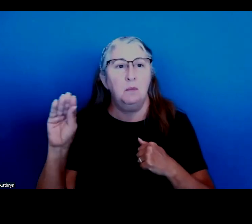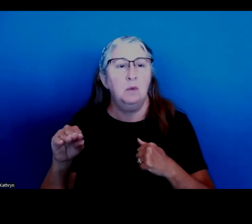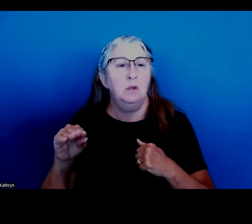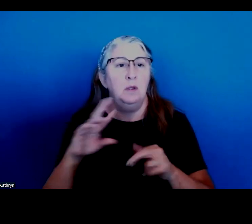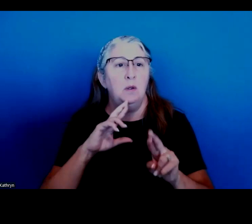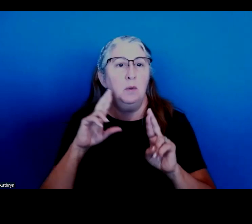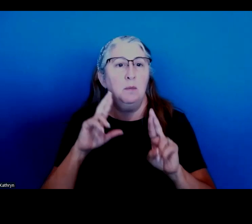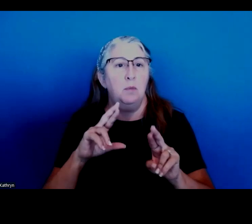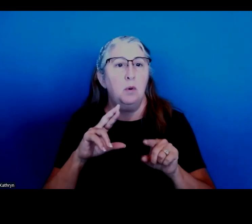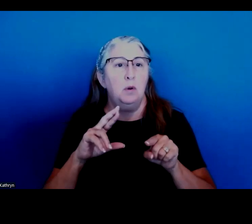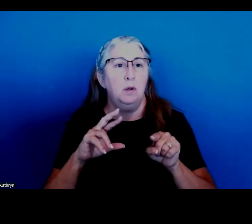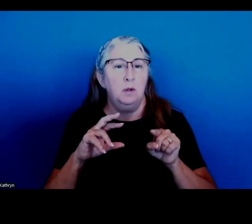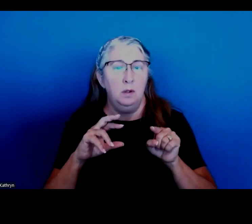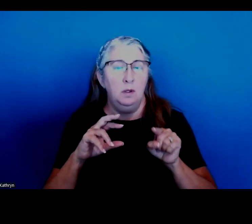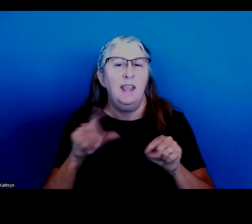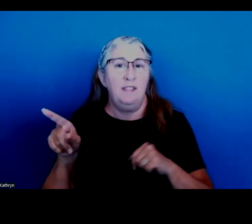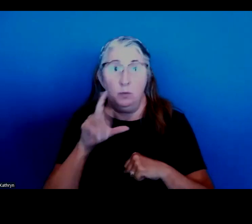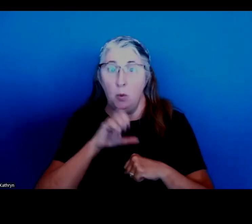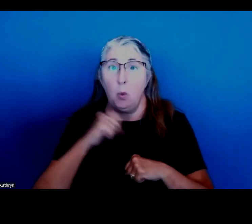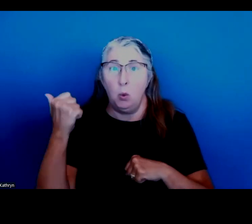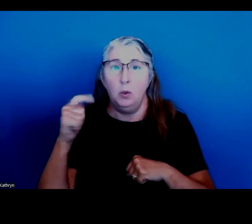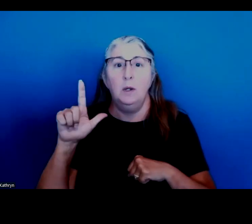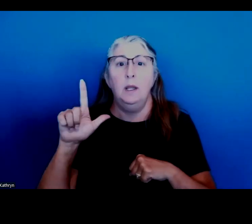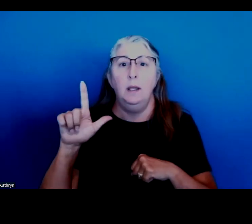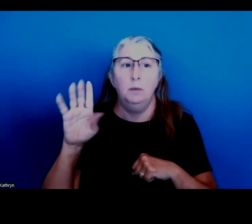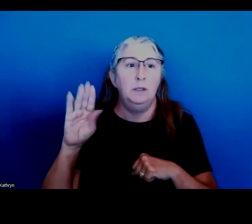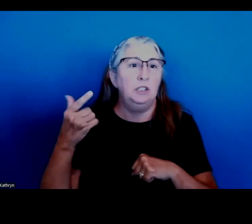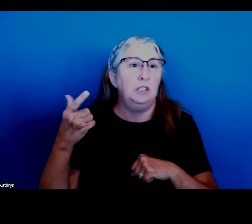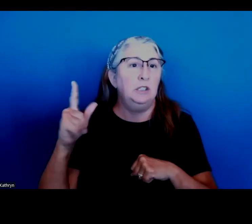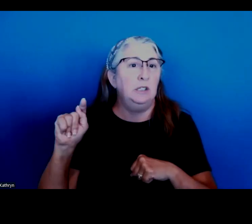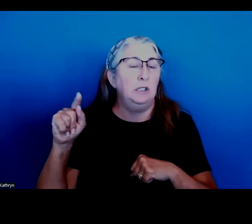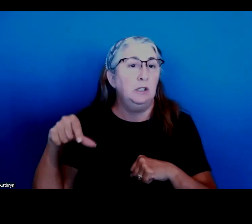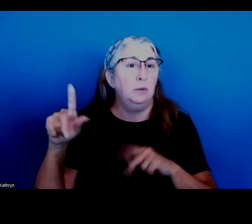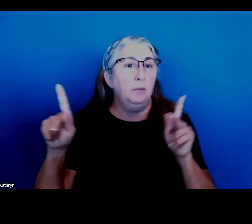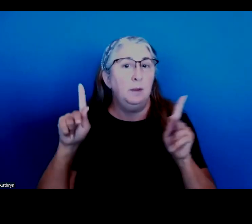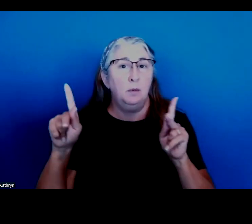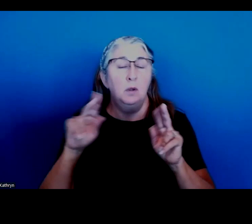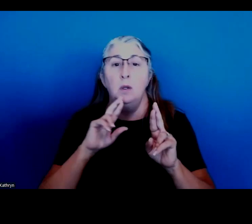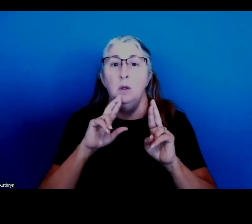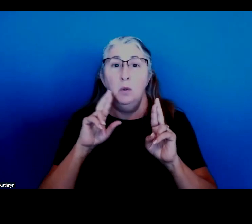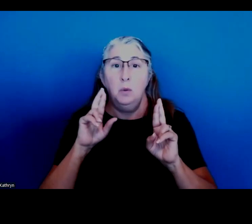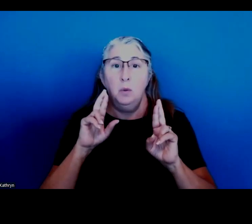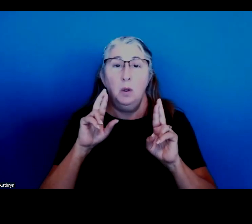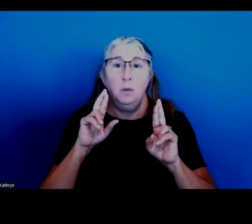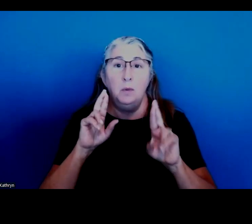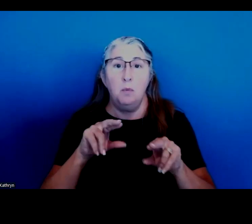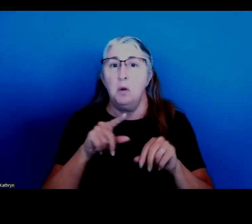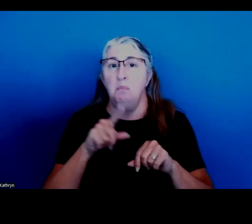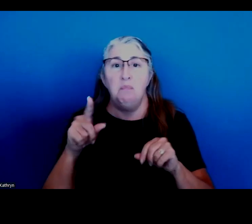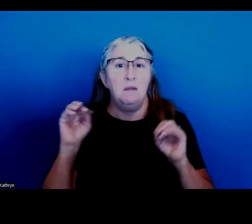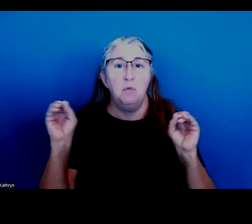this was of older LGBTQ people, nearly a quarter said that they had no one to call in the event